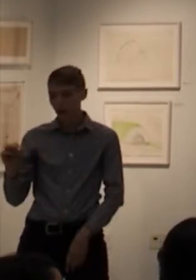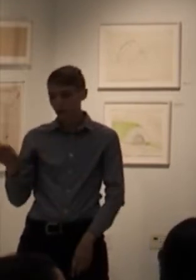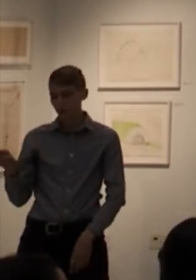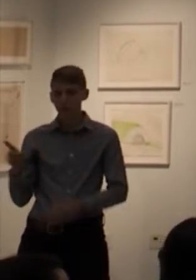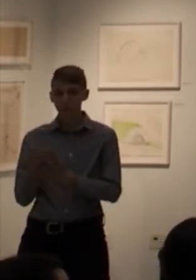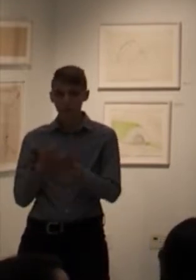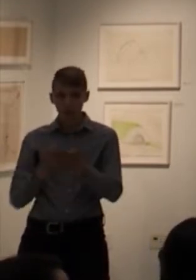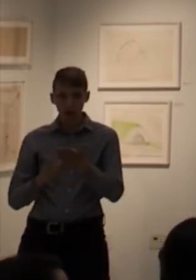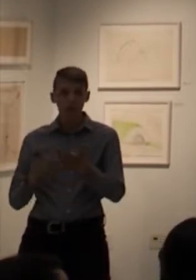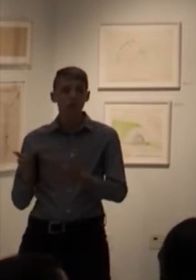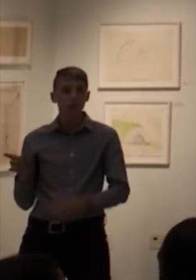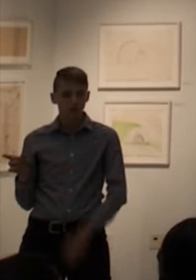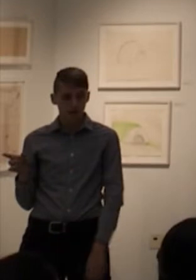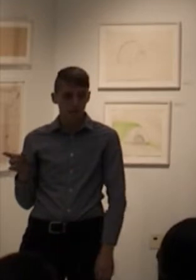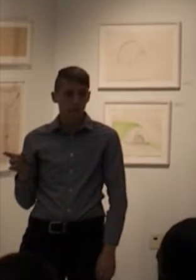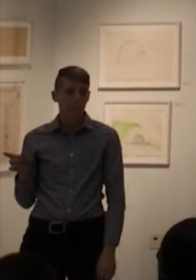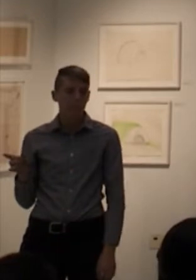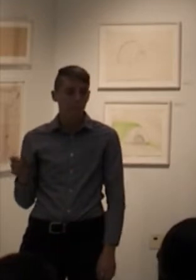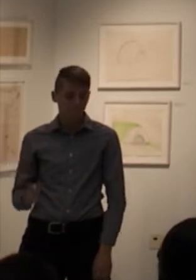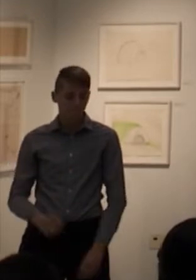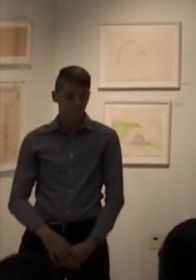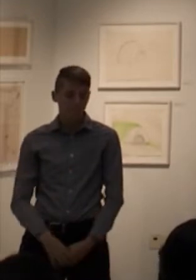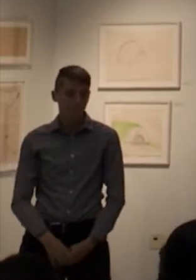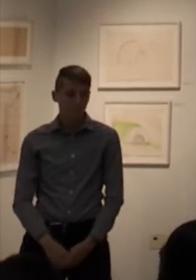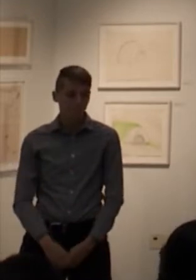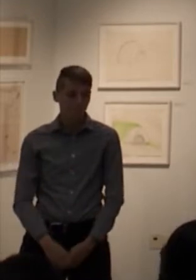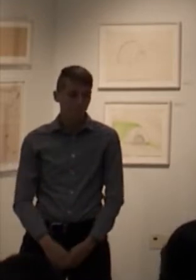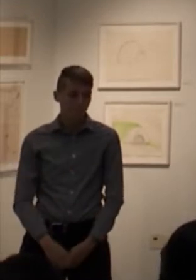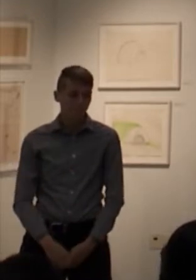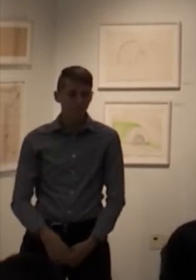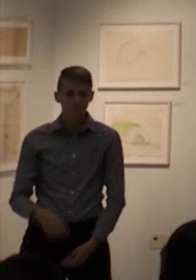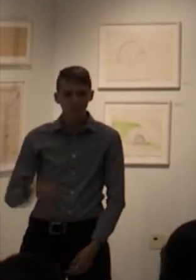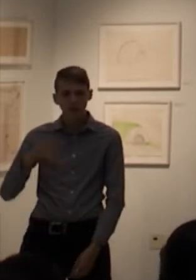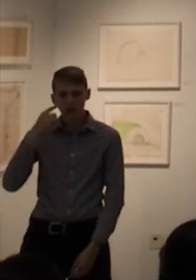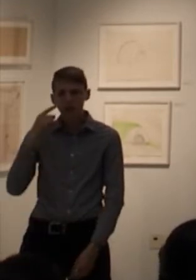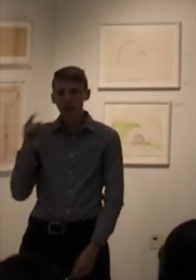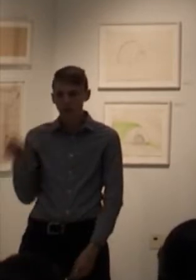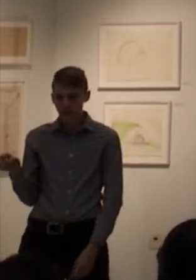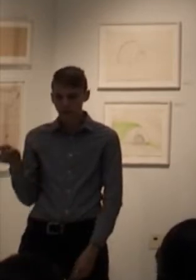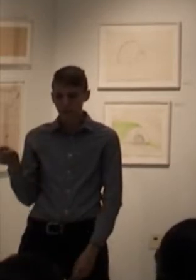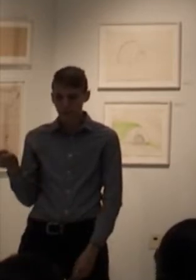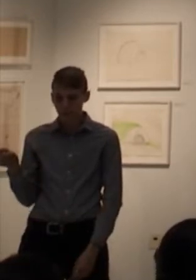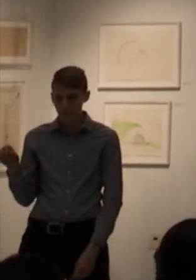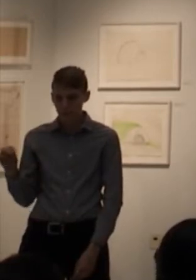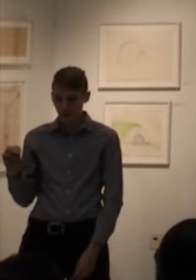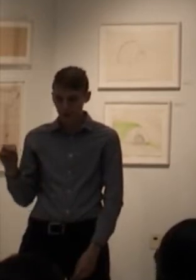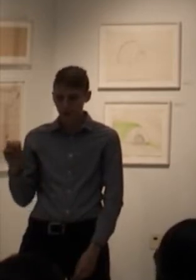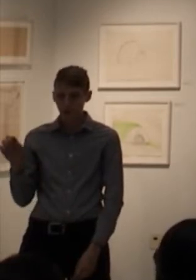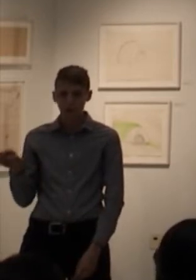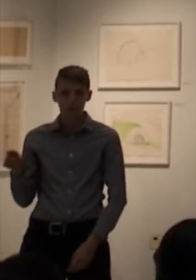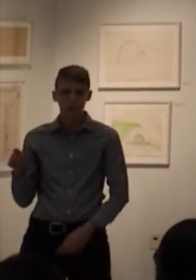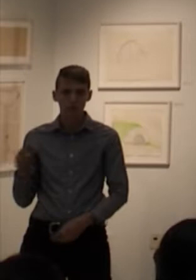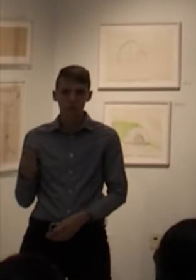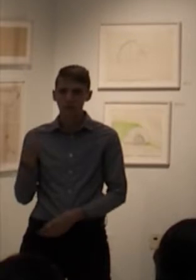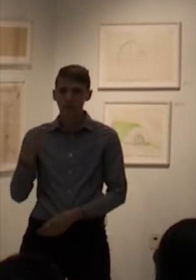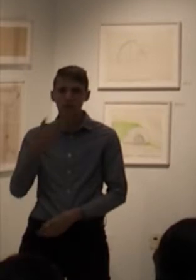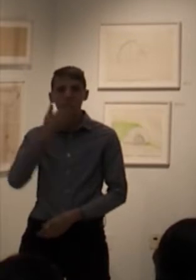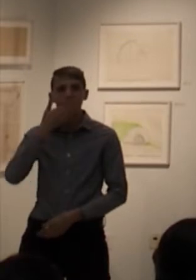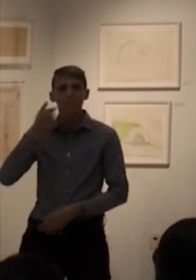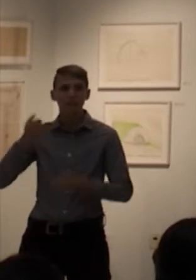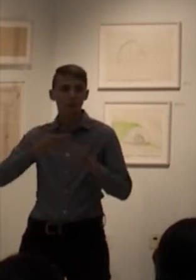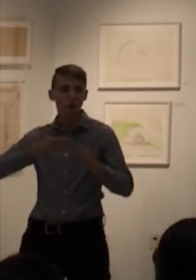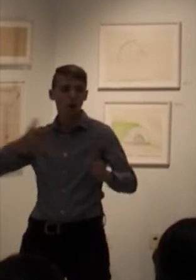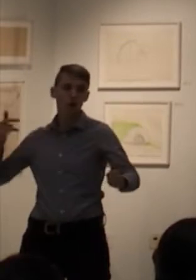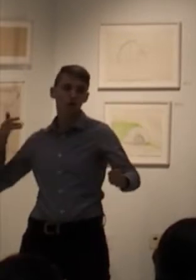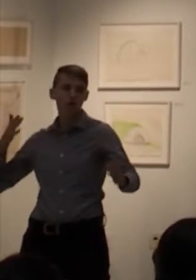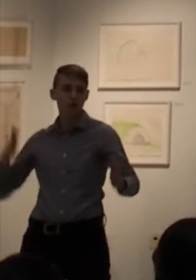designed, and it is that I would say Massimo was one of the greatest archers, and he